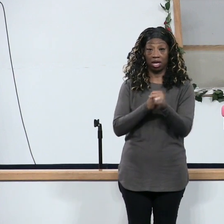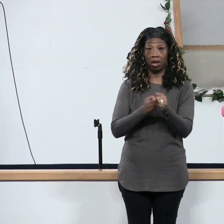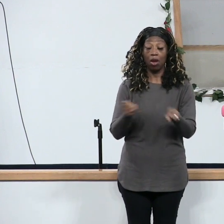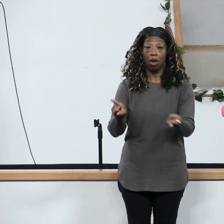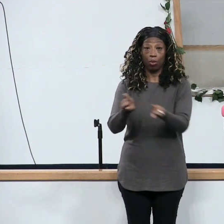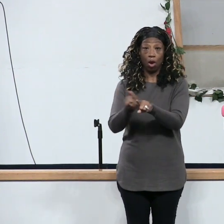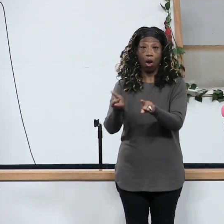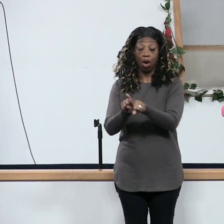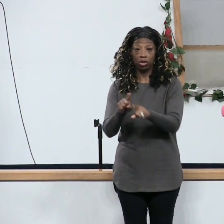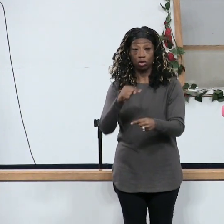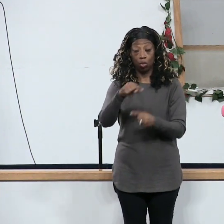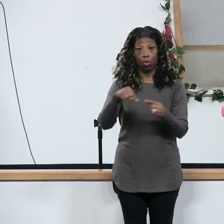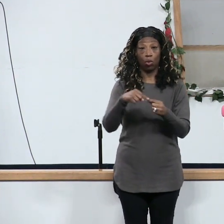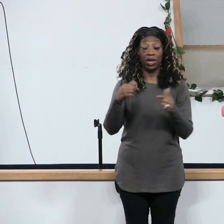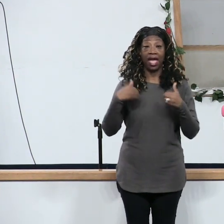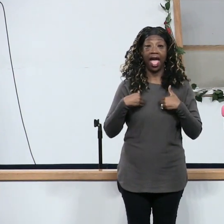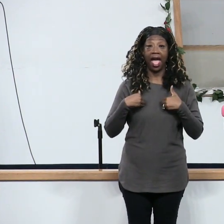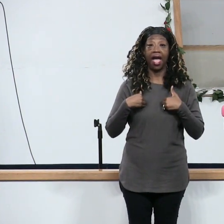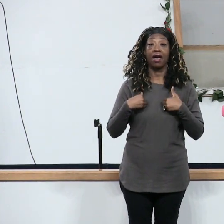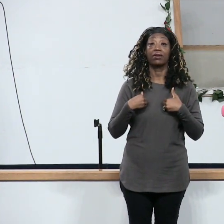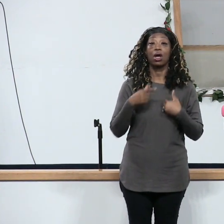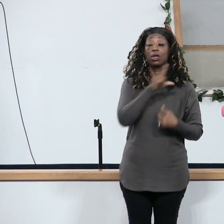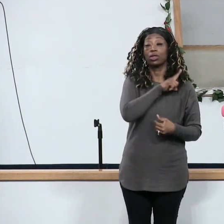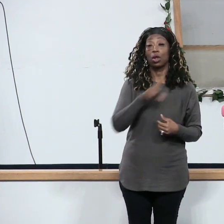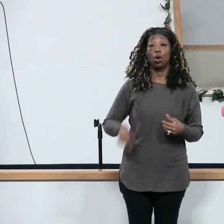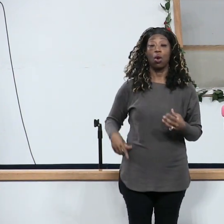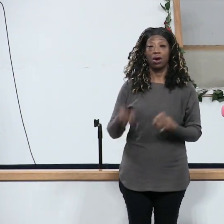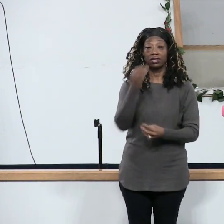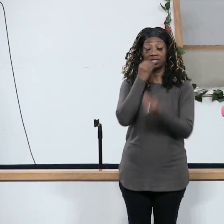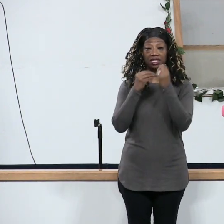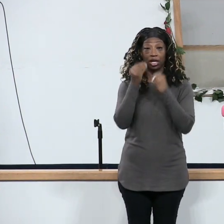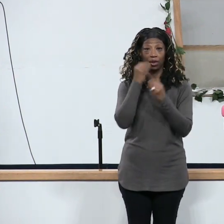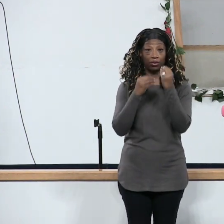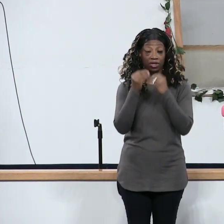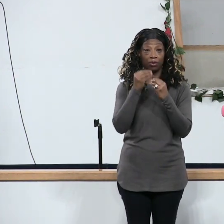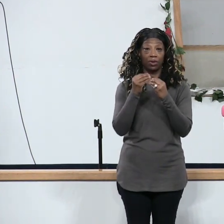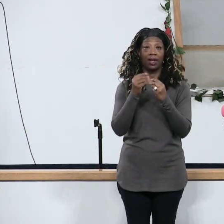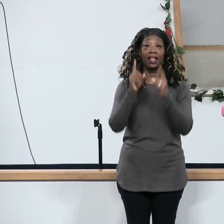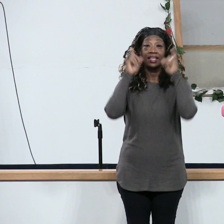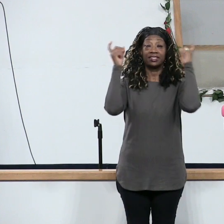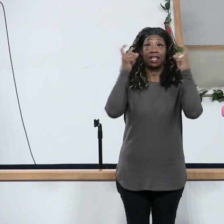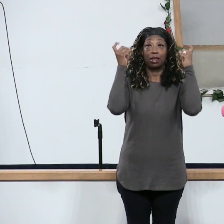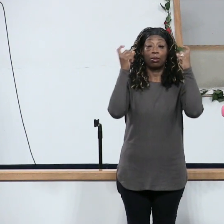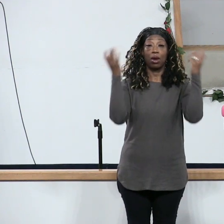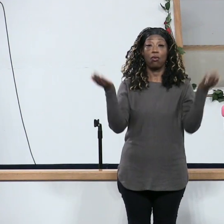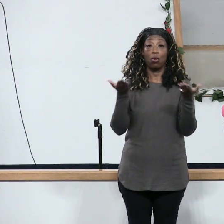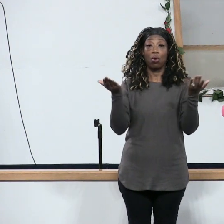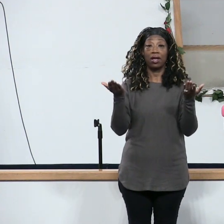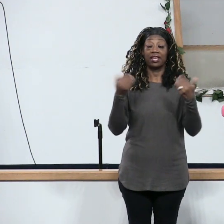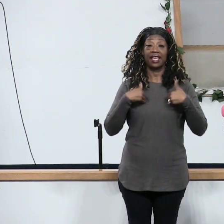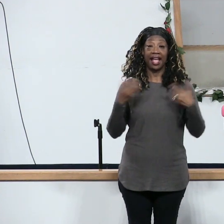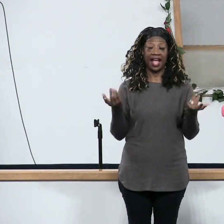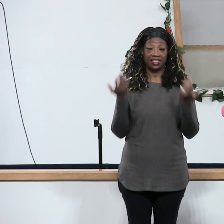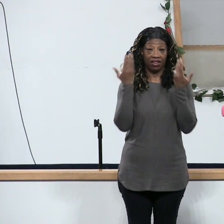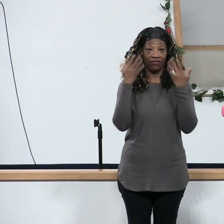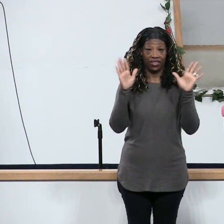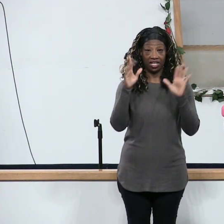when we have communion, we should celebrate him for what he has done for us.